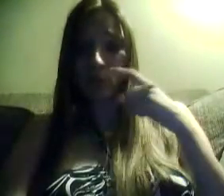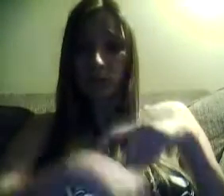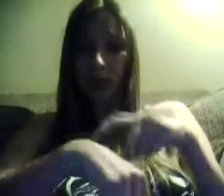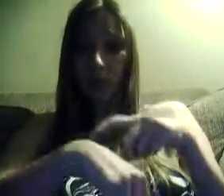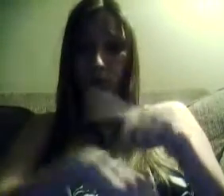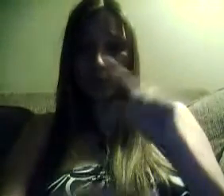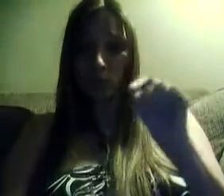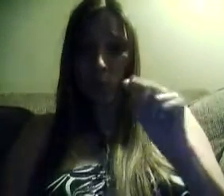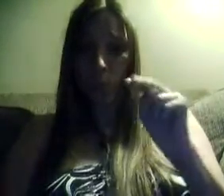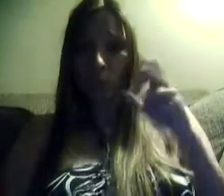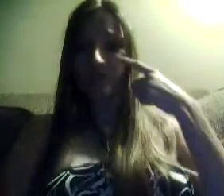Yeah, that's a frog.